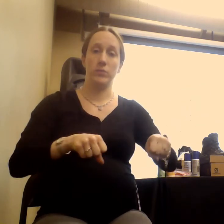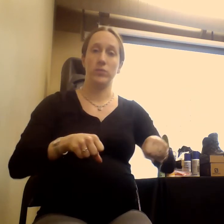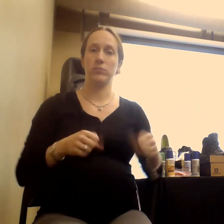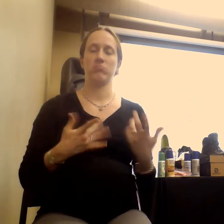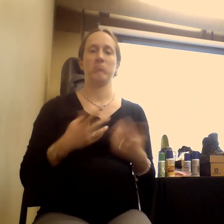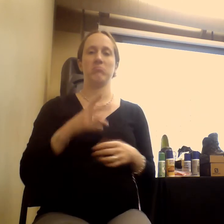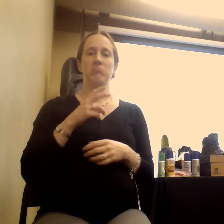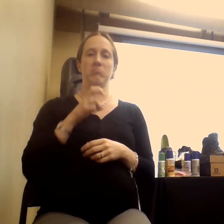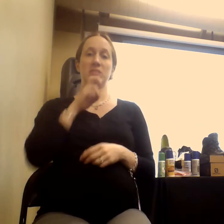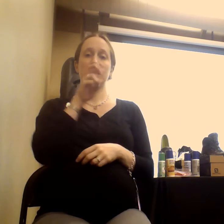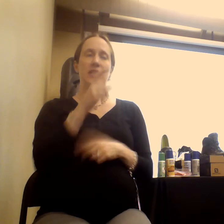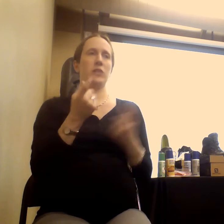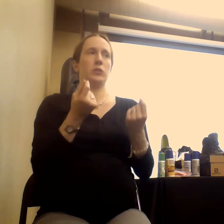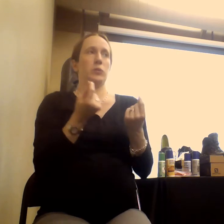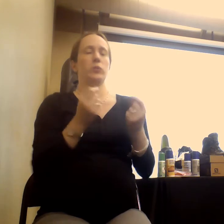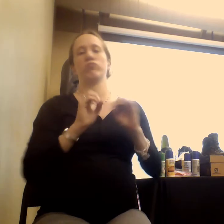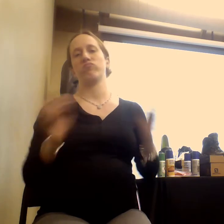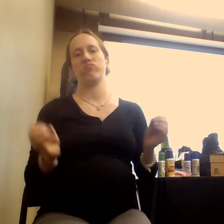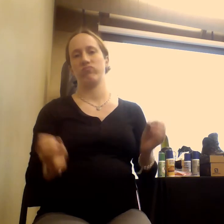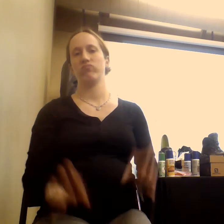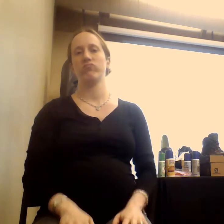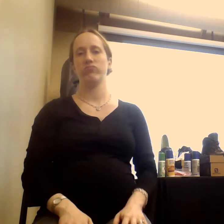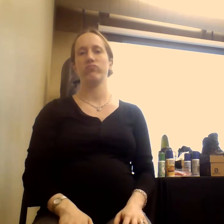All right, so, oops.